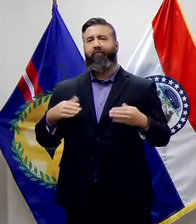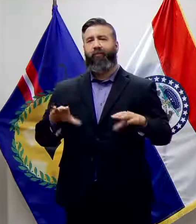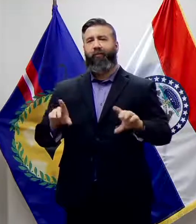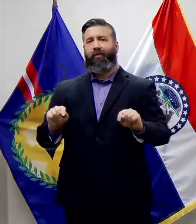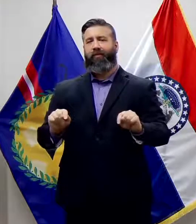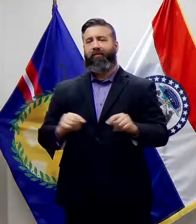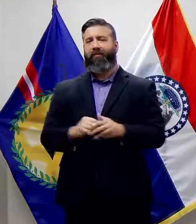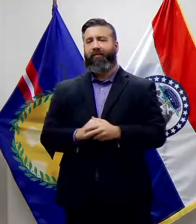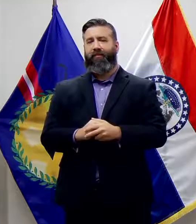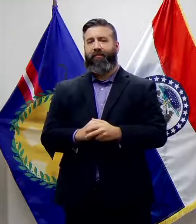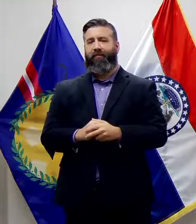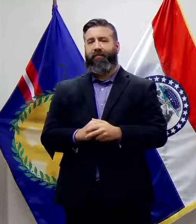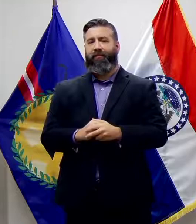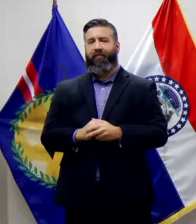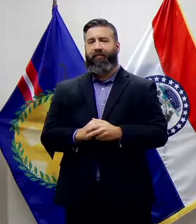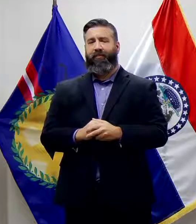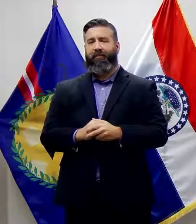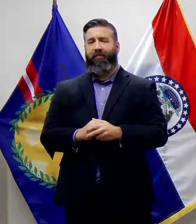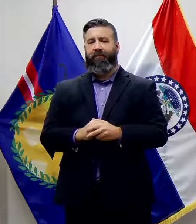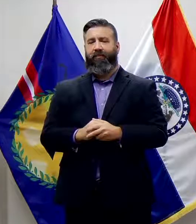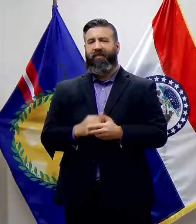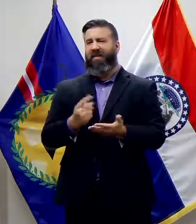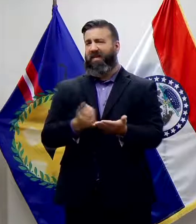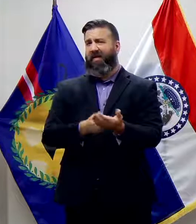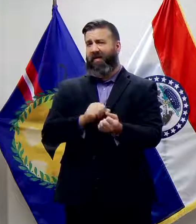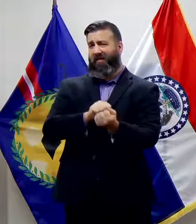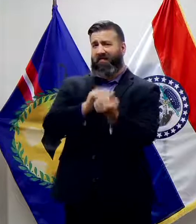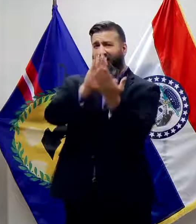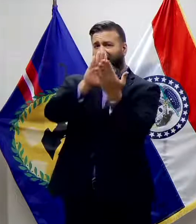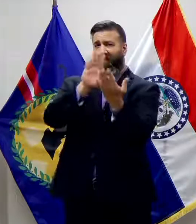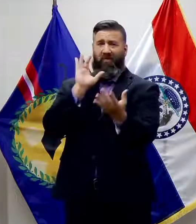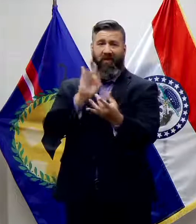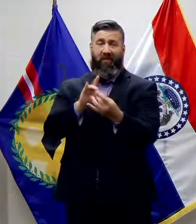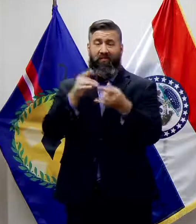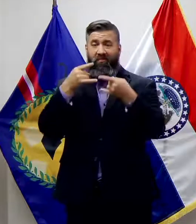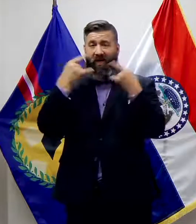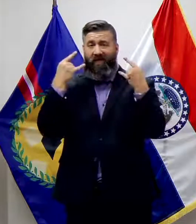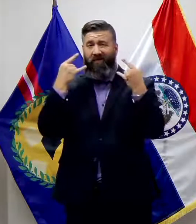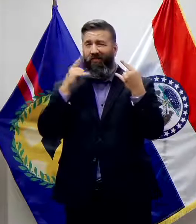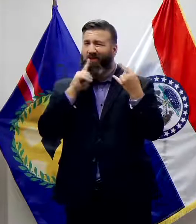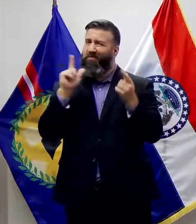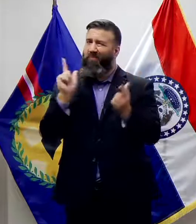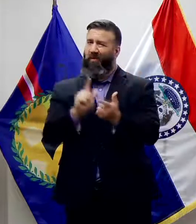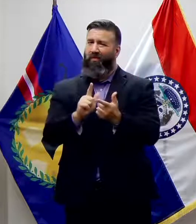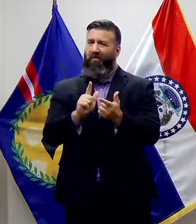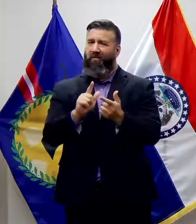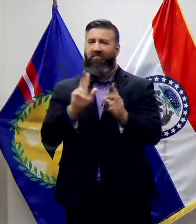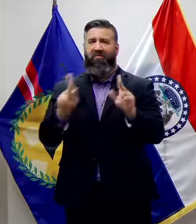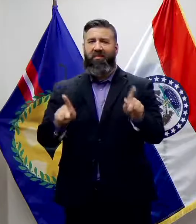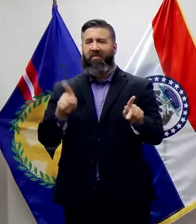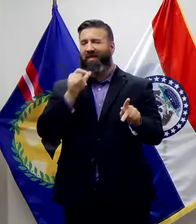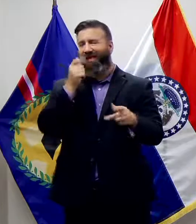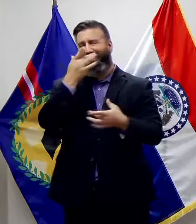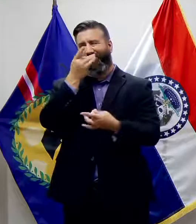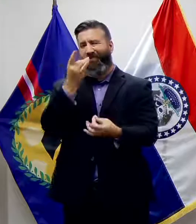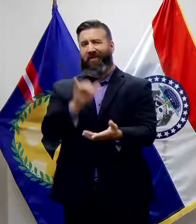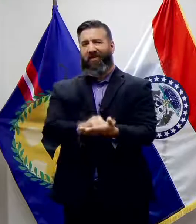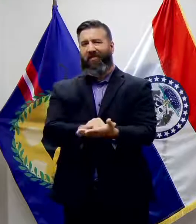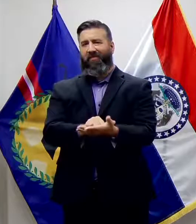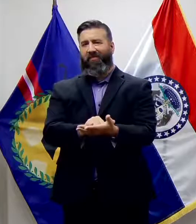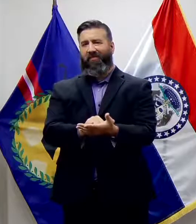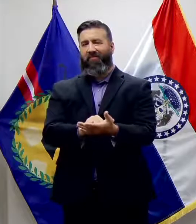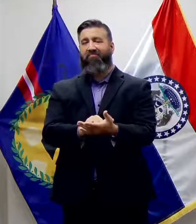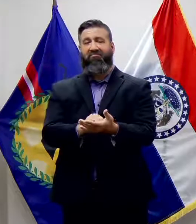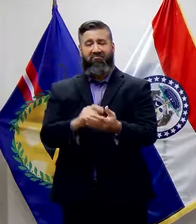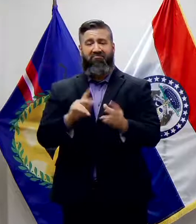The incidences of confrontation around masks are pretty small, and really nobody's interested in that. People are